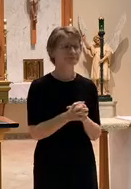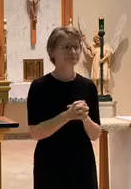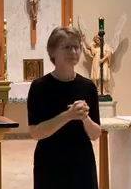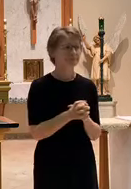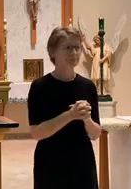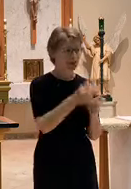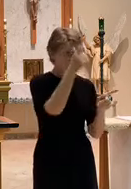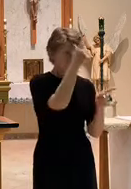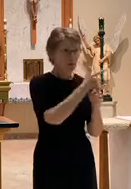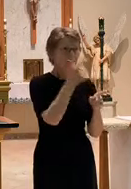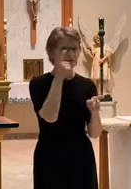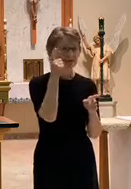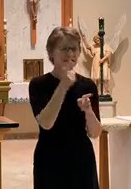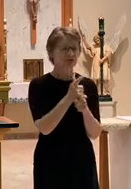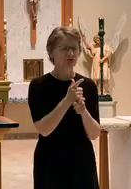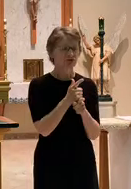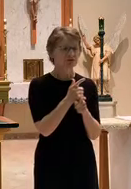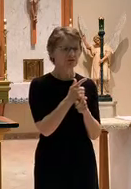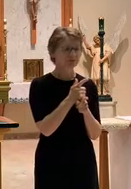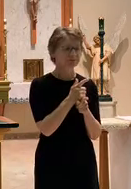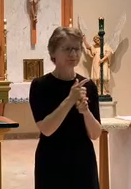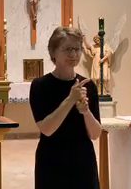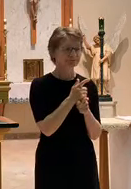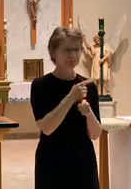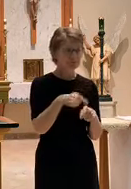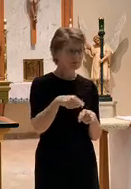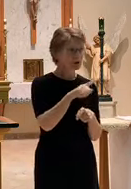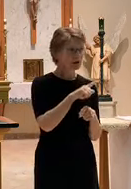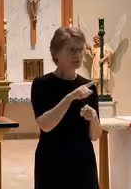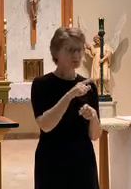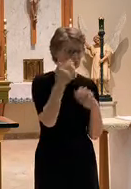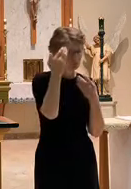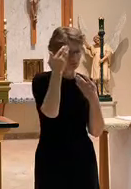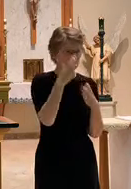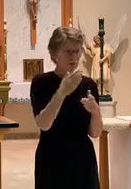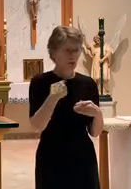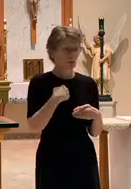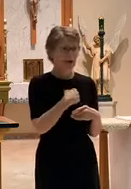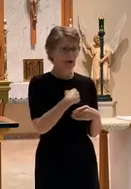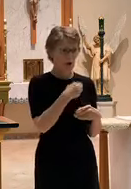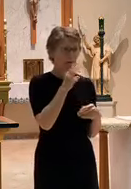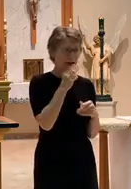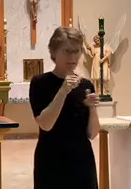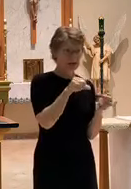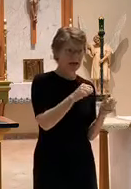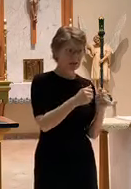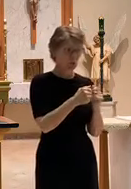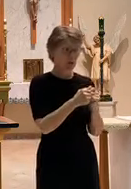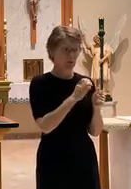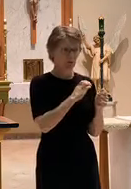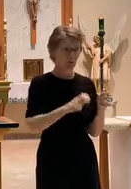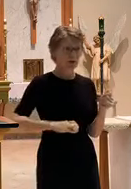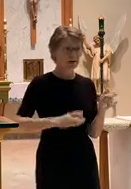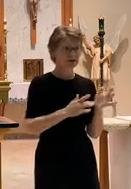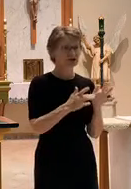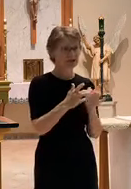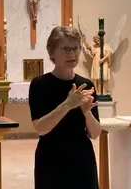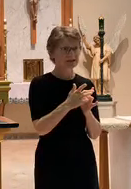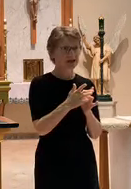Brothers and sisters, are you unaware that we who were baptized into Christ Jesus